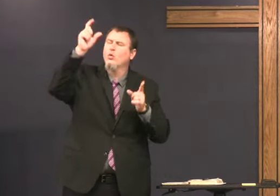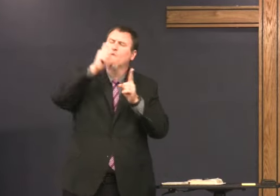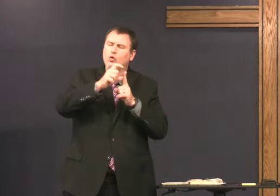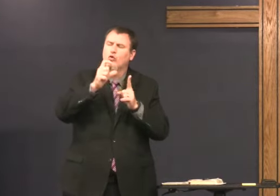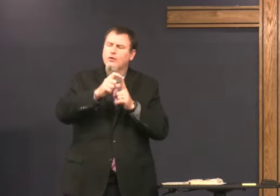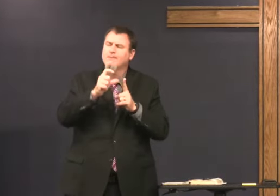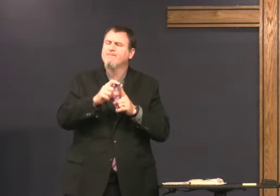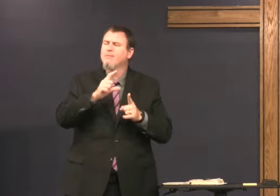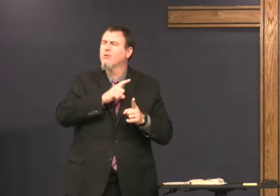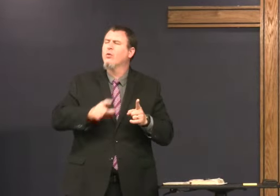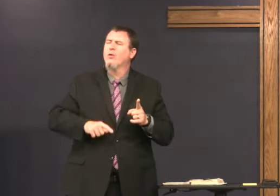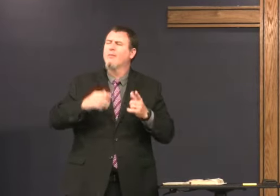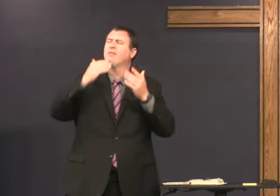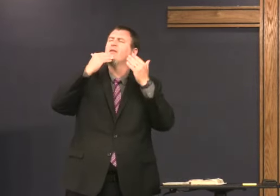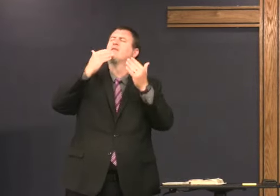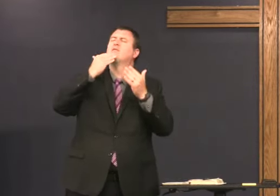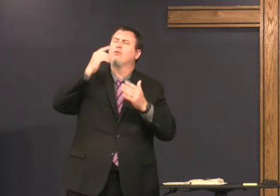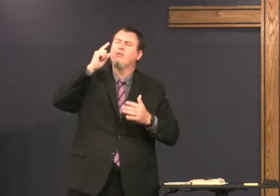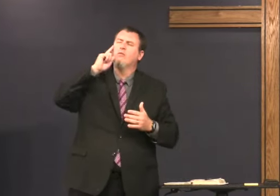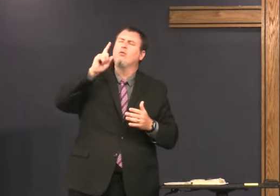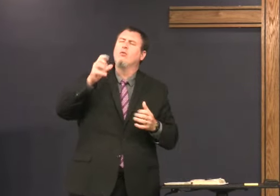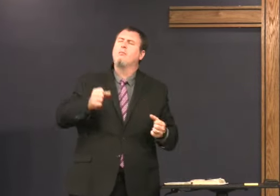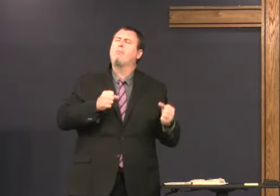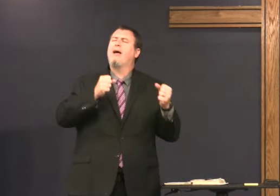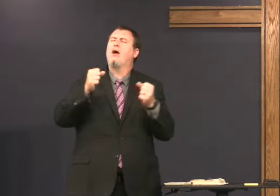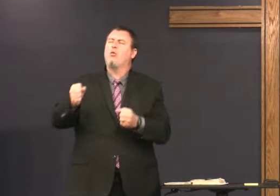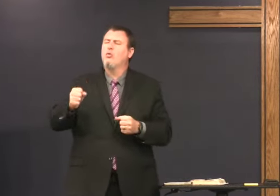Let's play our closing prayer. Lord, I thank you for